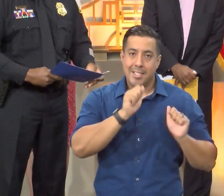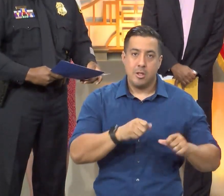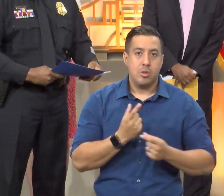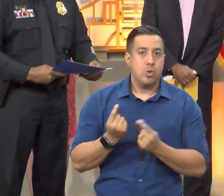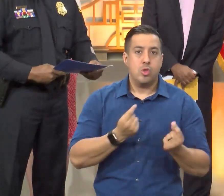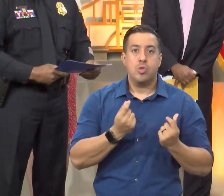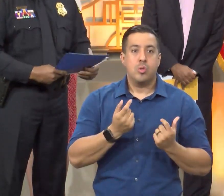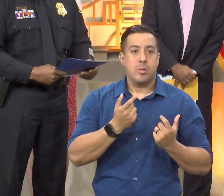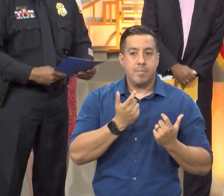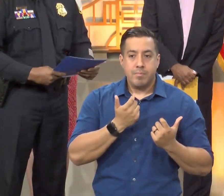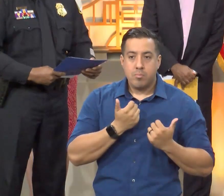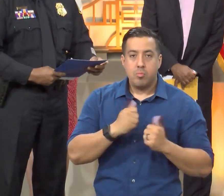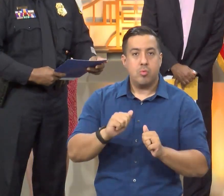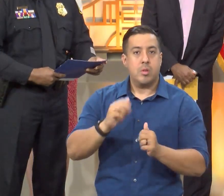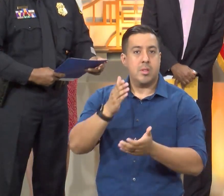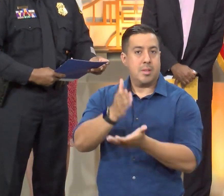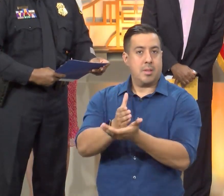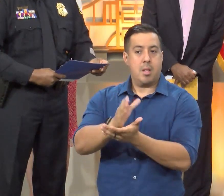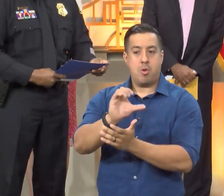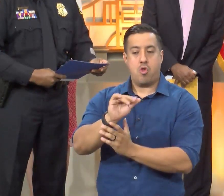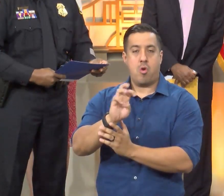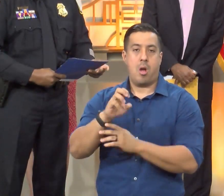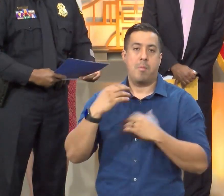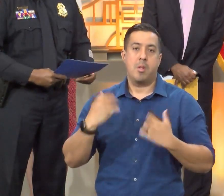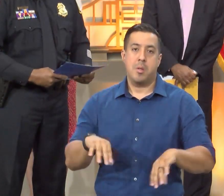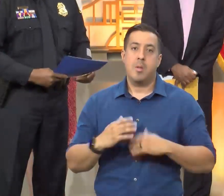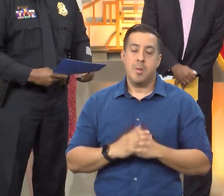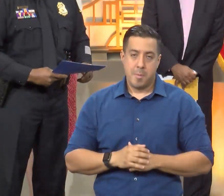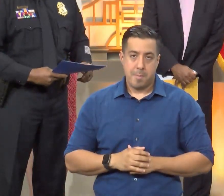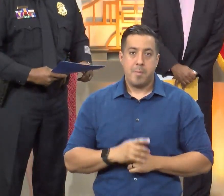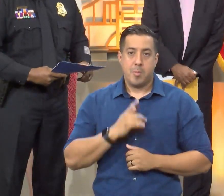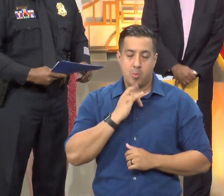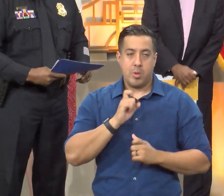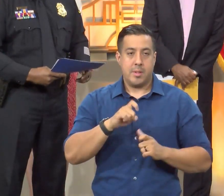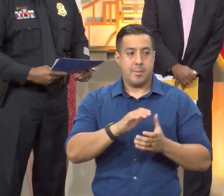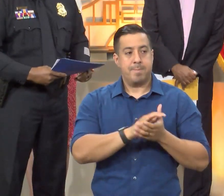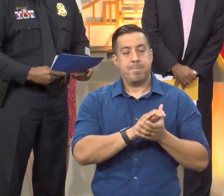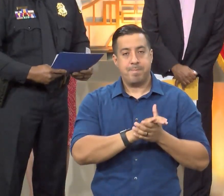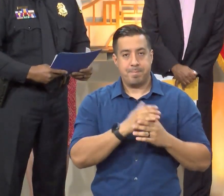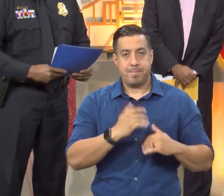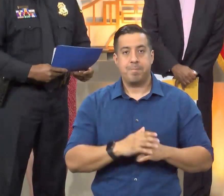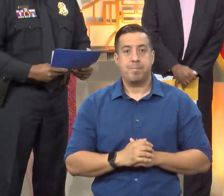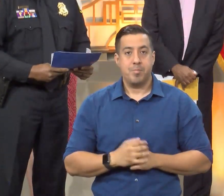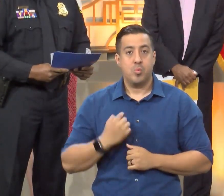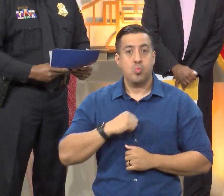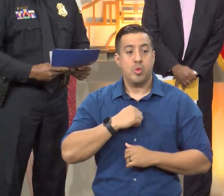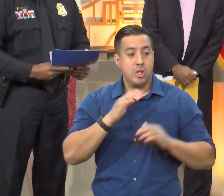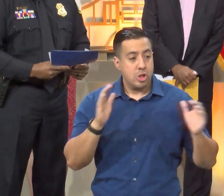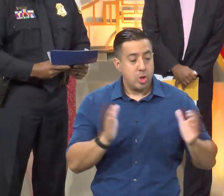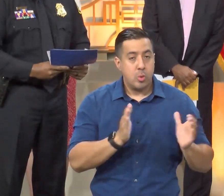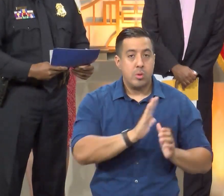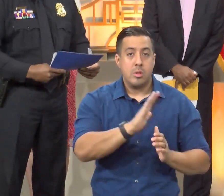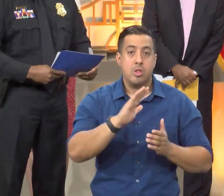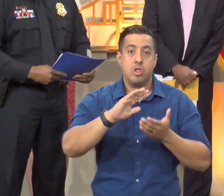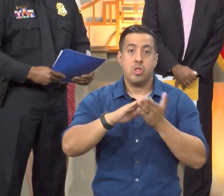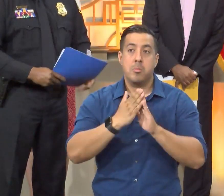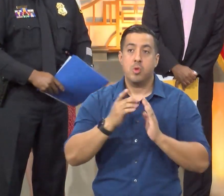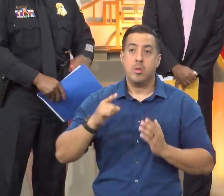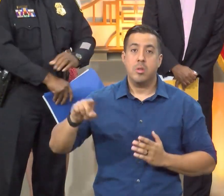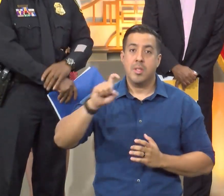their jurisdiction to end this crime is truly to be applauded. We encourage the community to